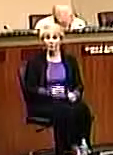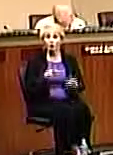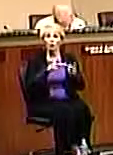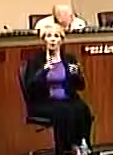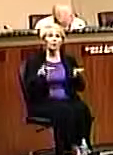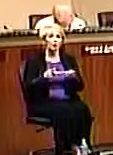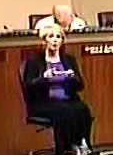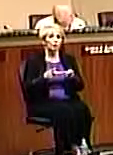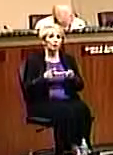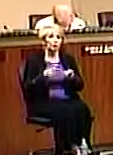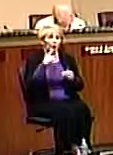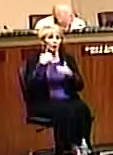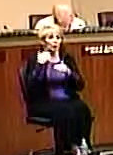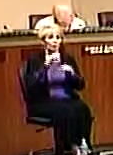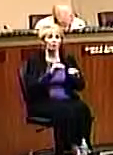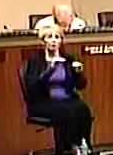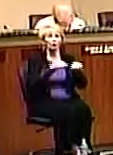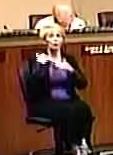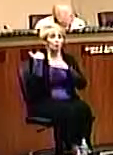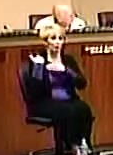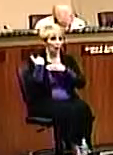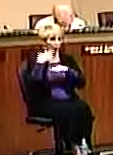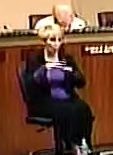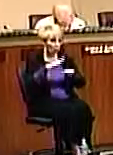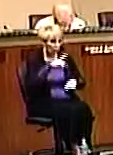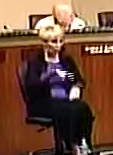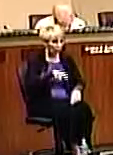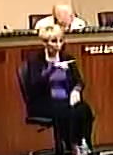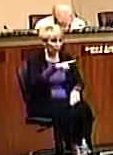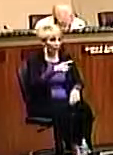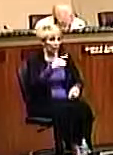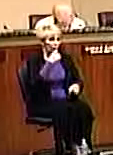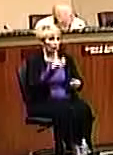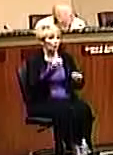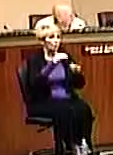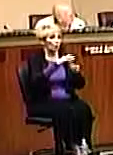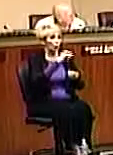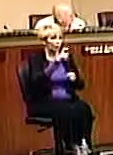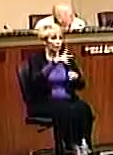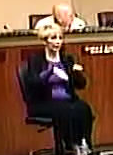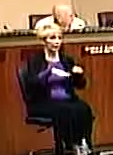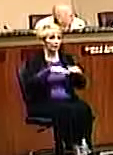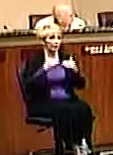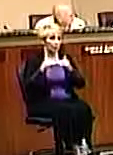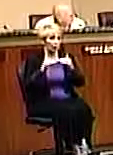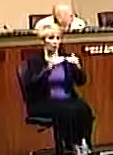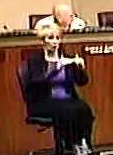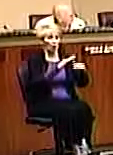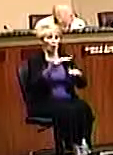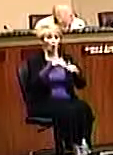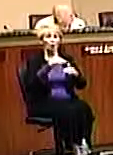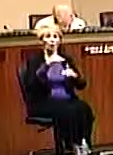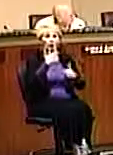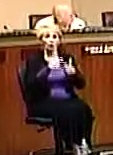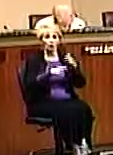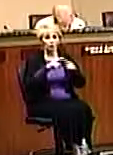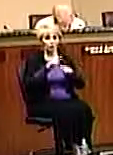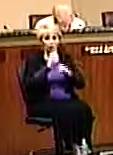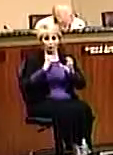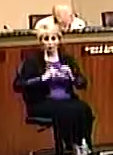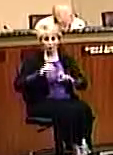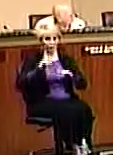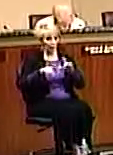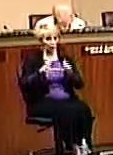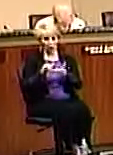Places a burden on those with more risk rather than spreading the cost to all customers. Can't do that.